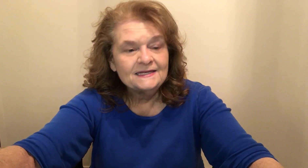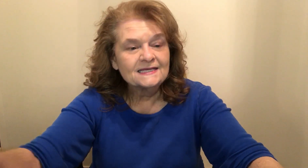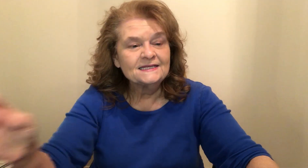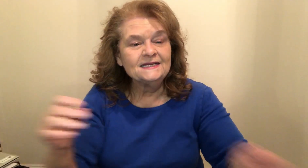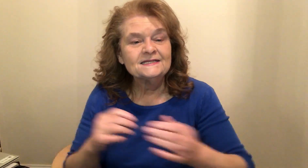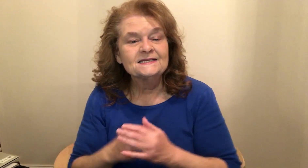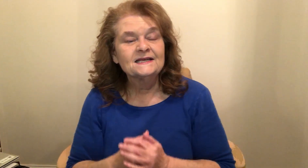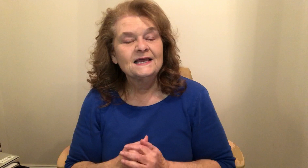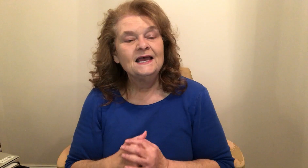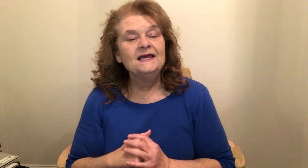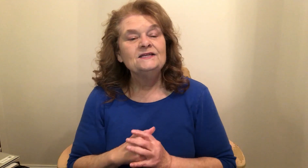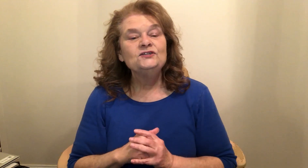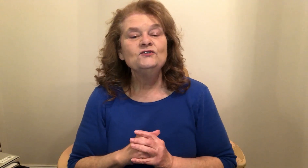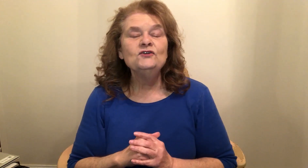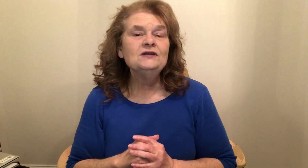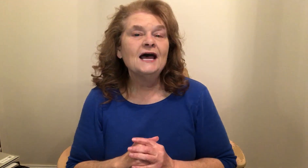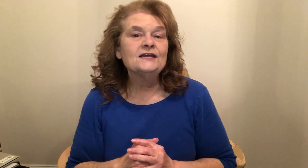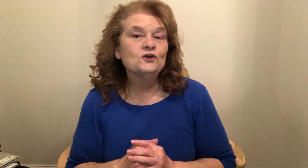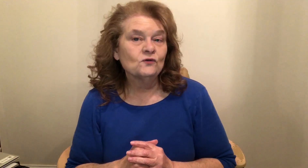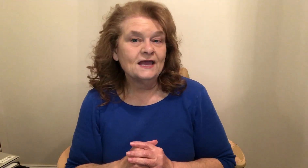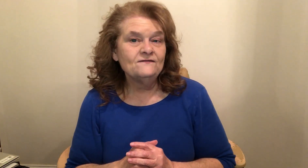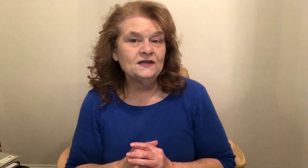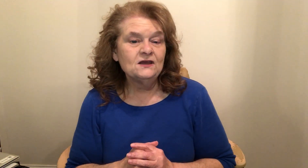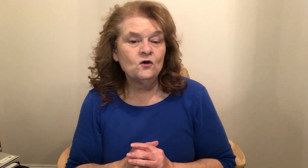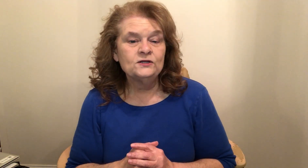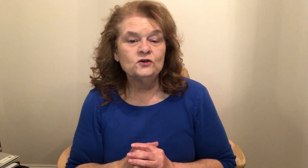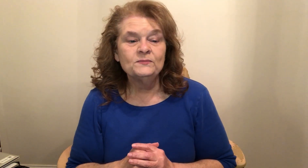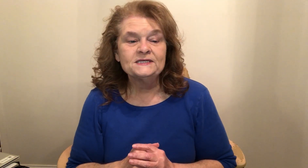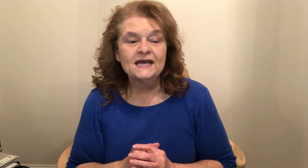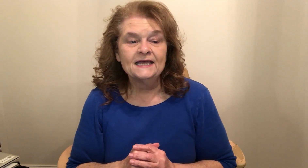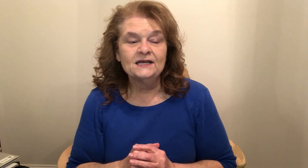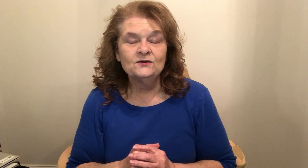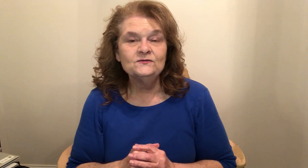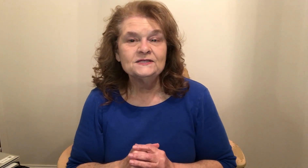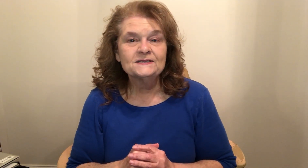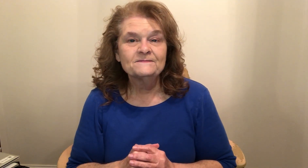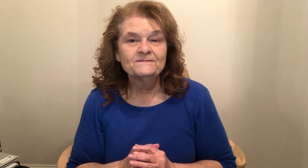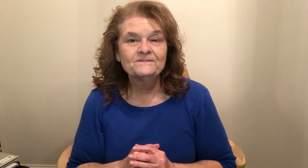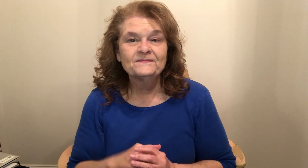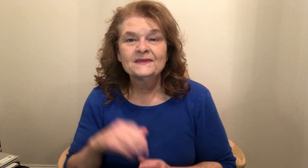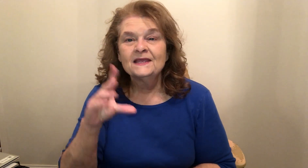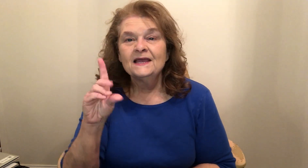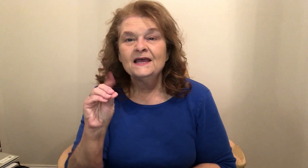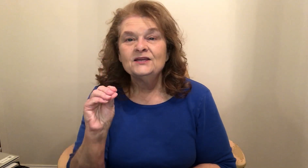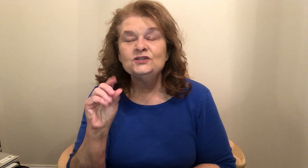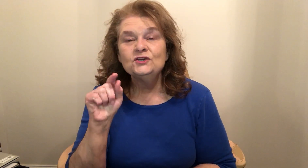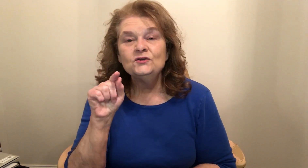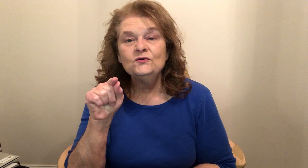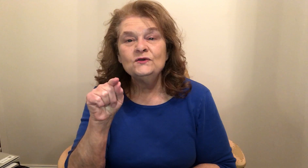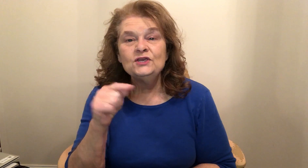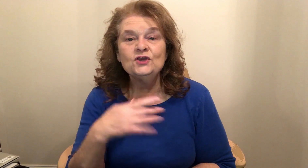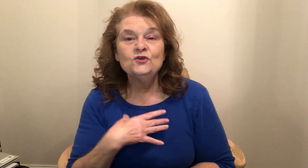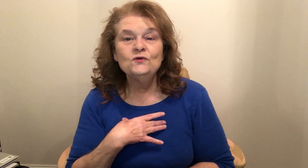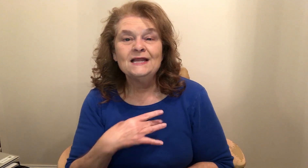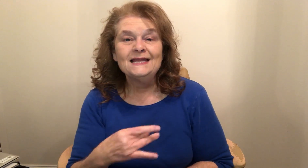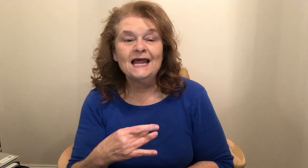Next sentence. Do you like gravy on your potatoes? Do you